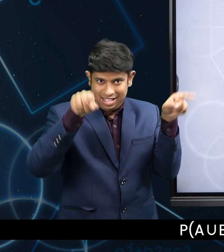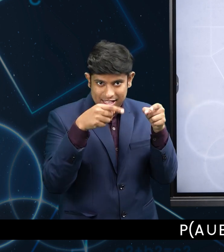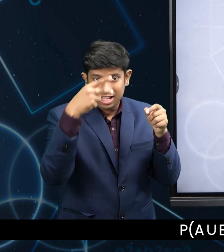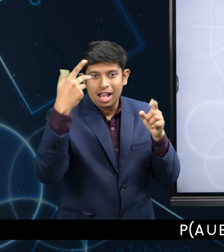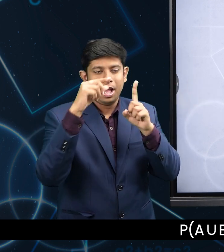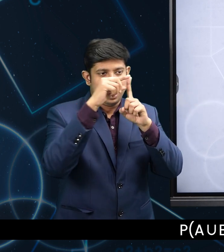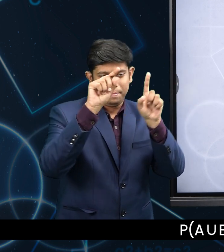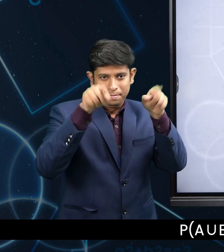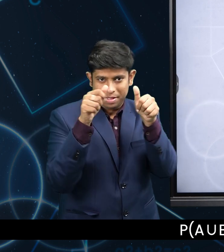B.